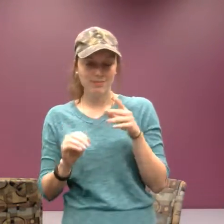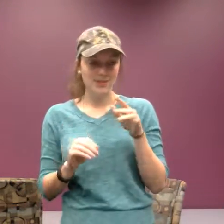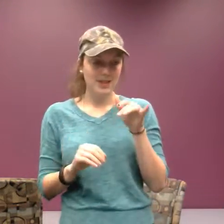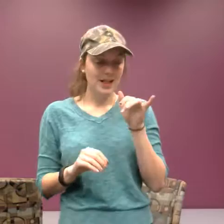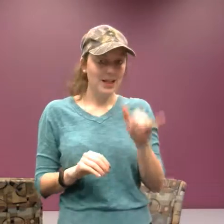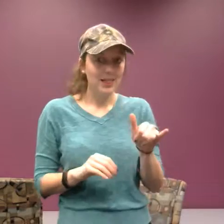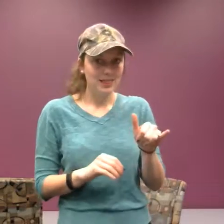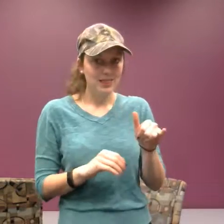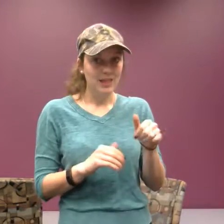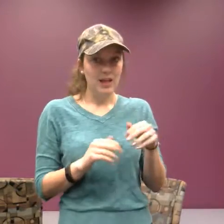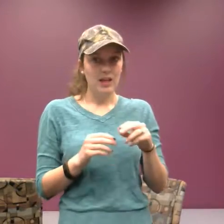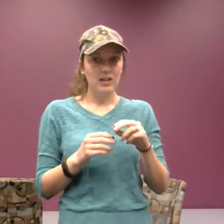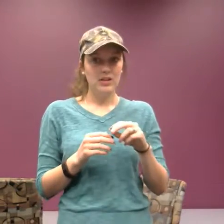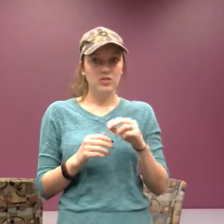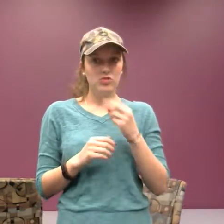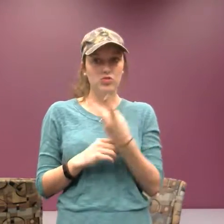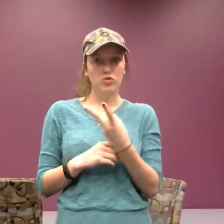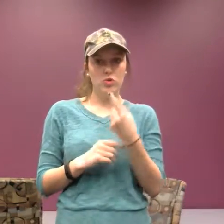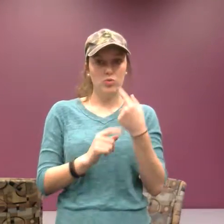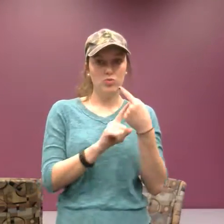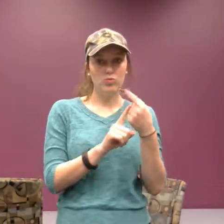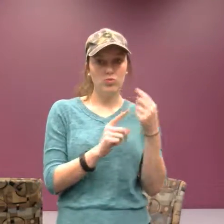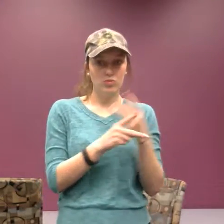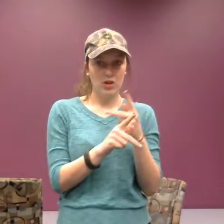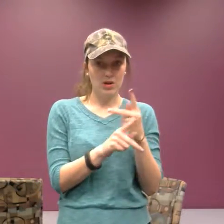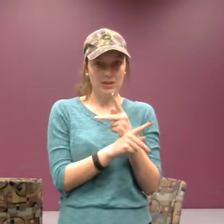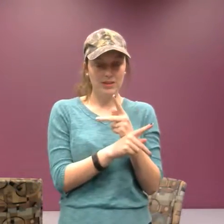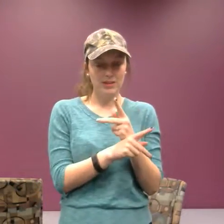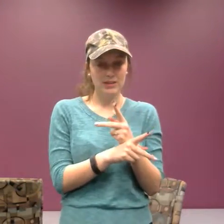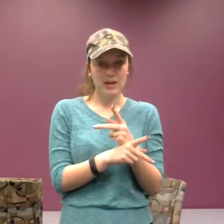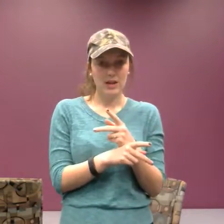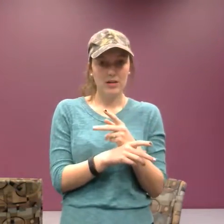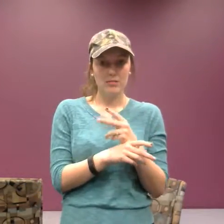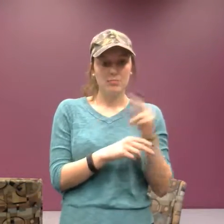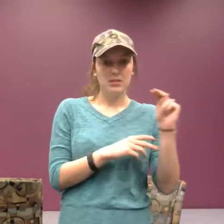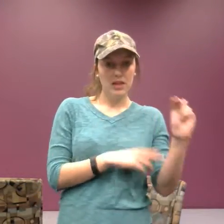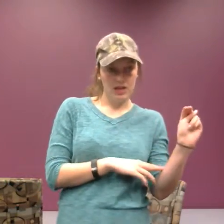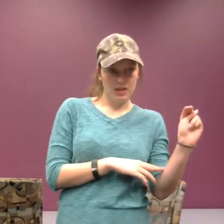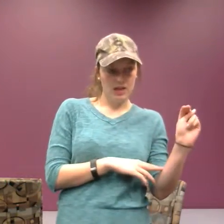n. Actually, the smaller, the whole word is n, not just smaller.